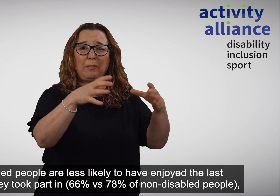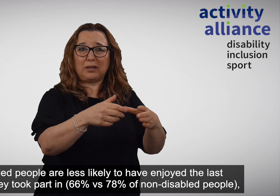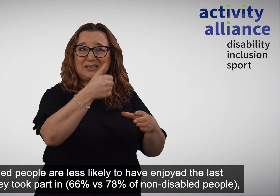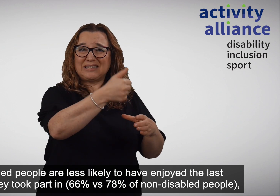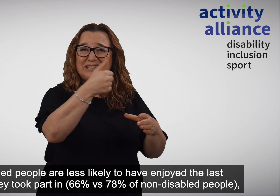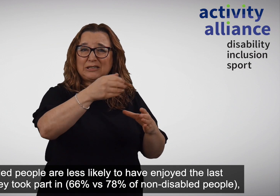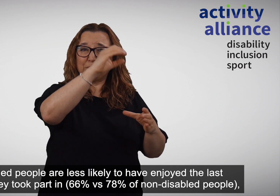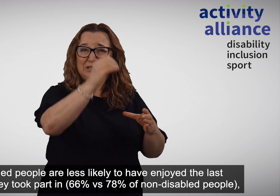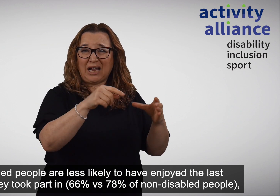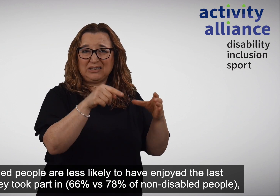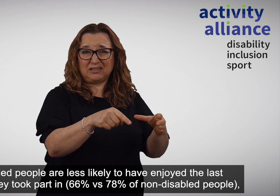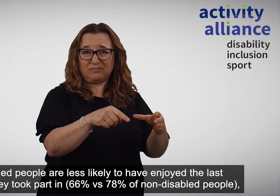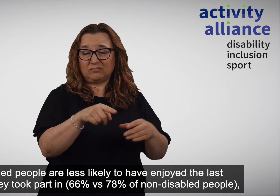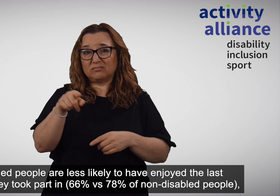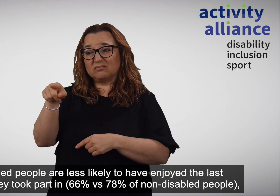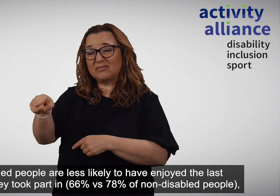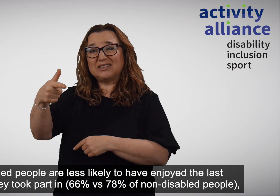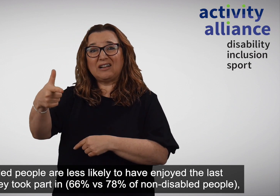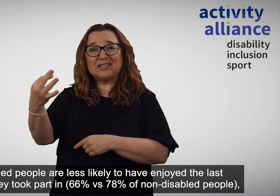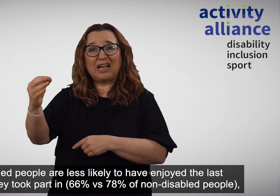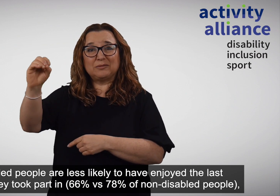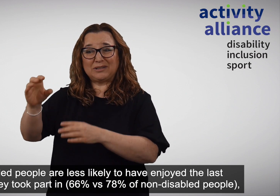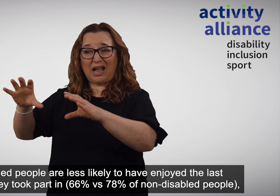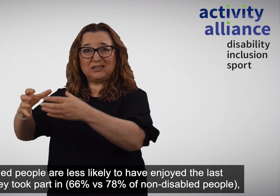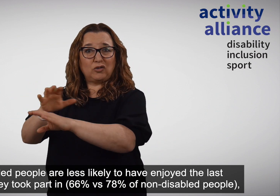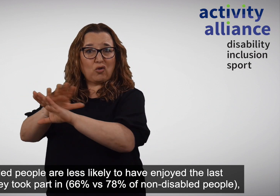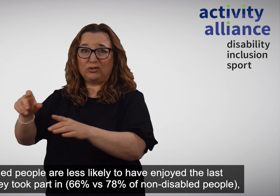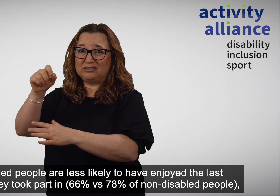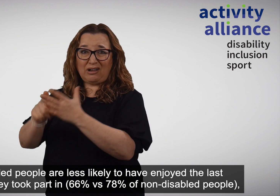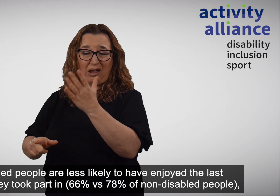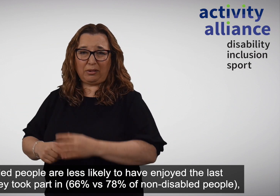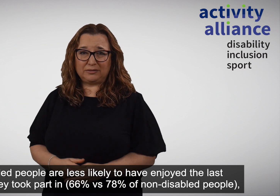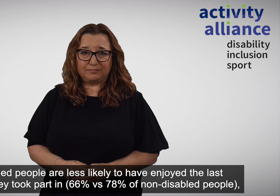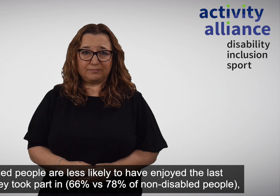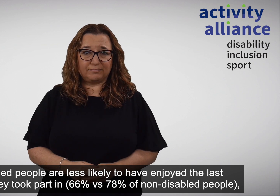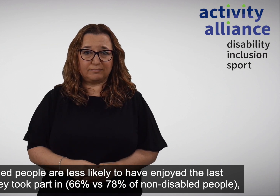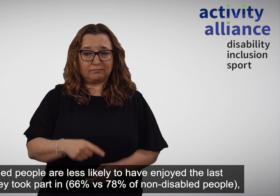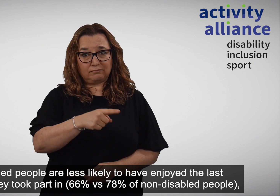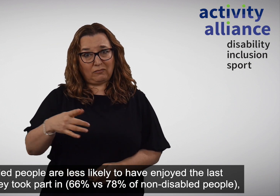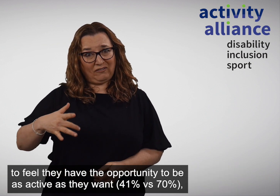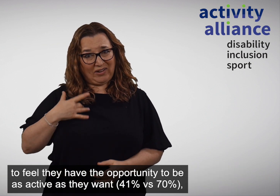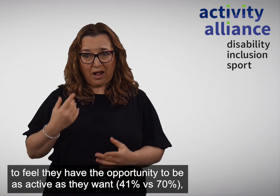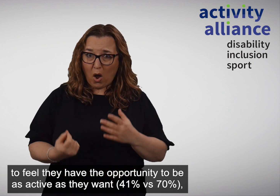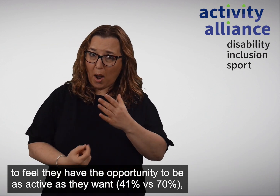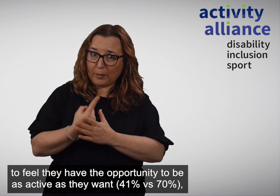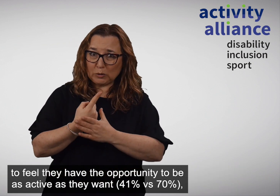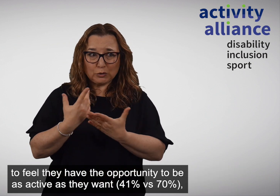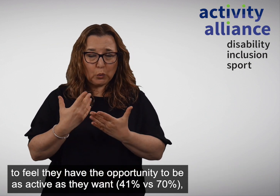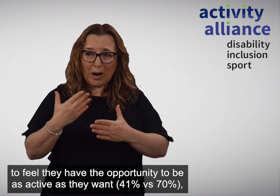66% of disabled people compared to 78% of non-disabled people. To feel they have the